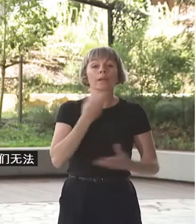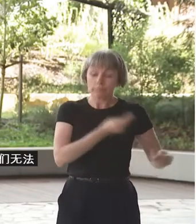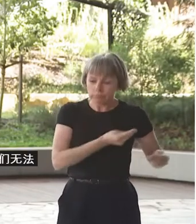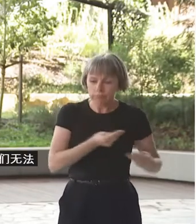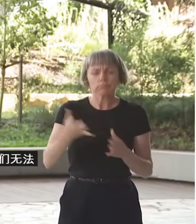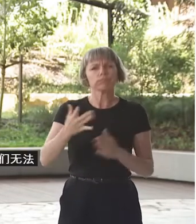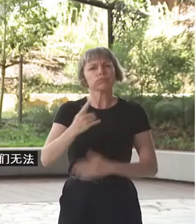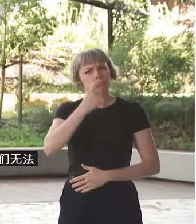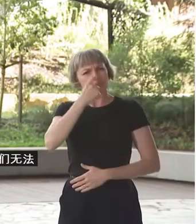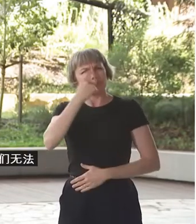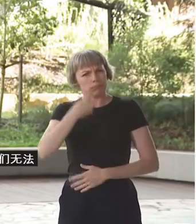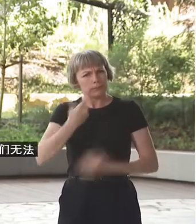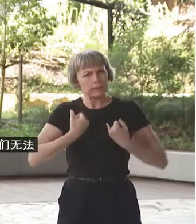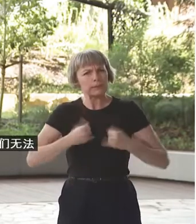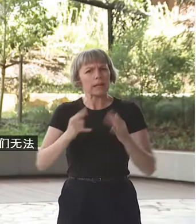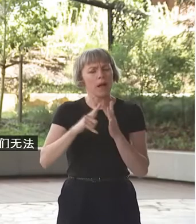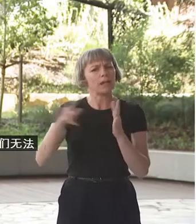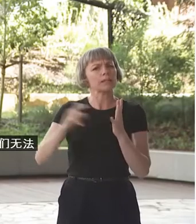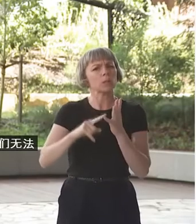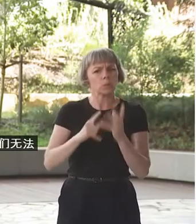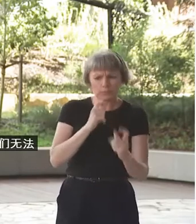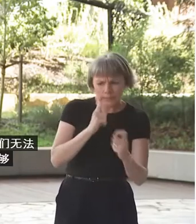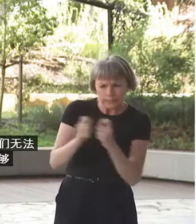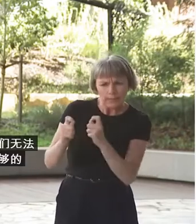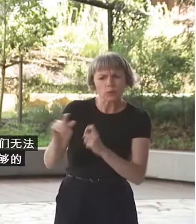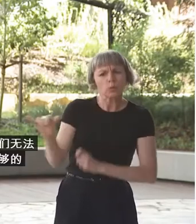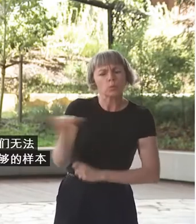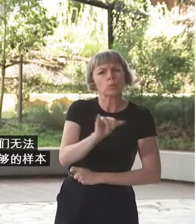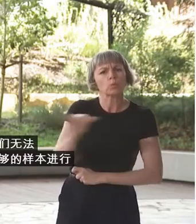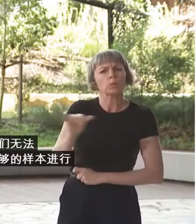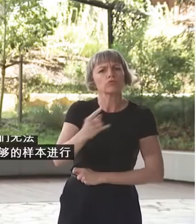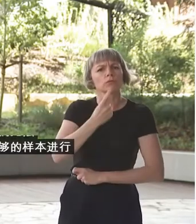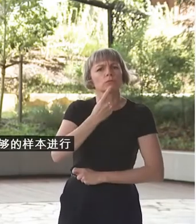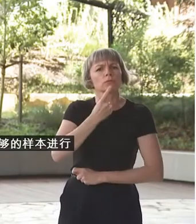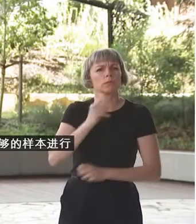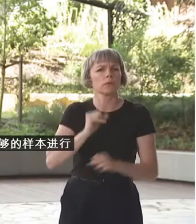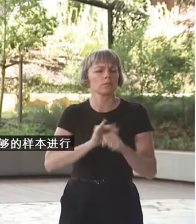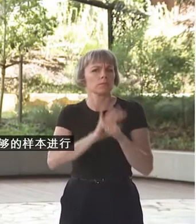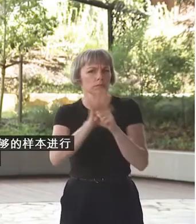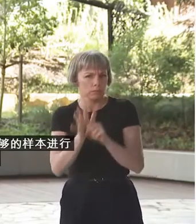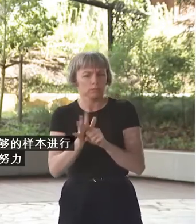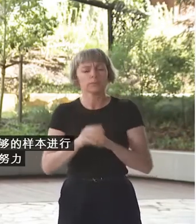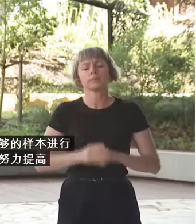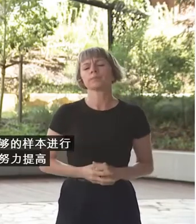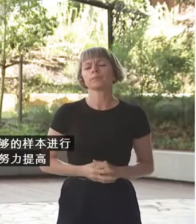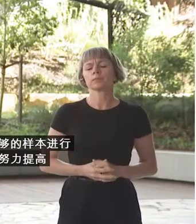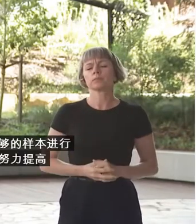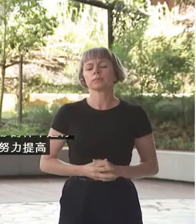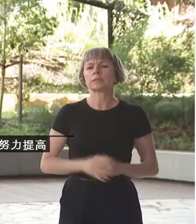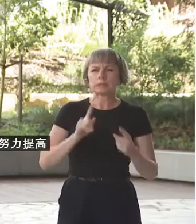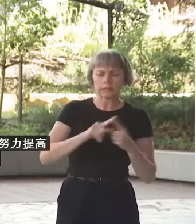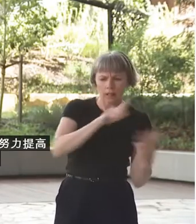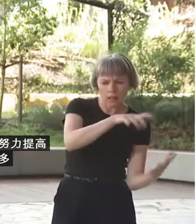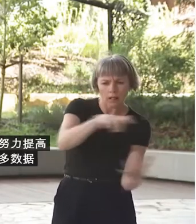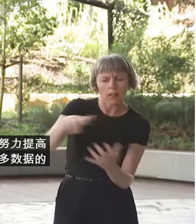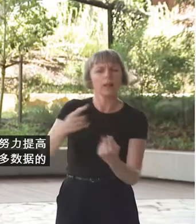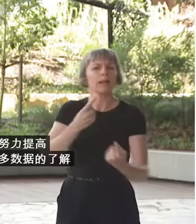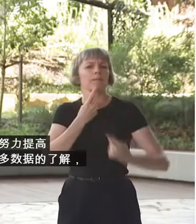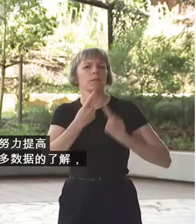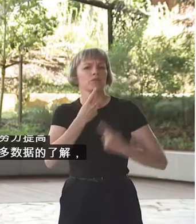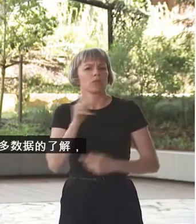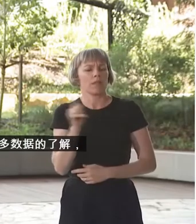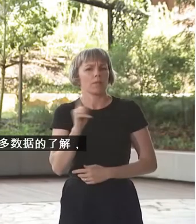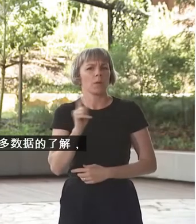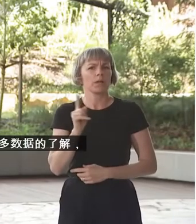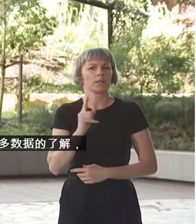the circumstances, get sufficient sample from the cases to sequence, but we will work on improving, getting as much data